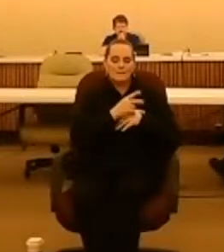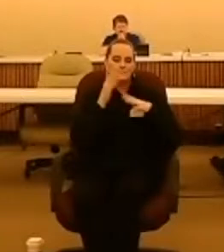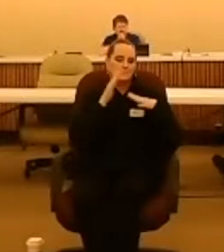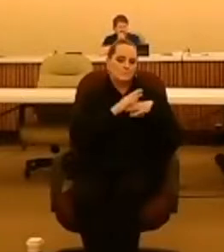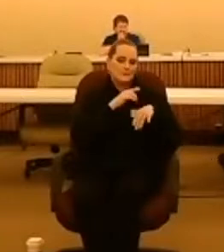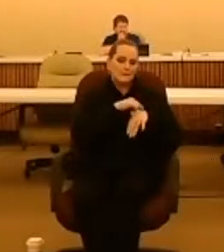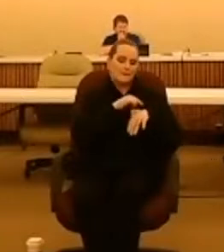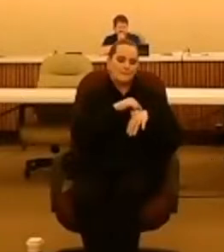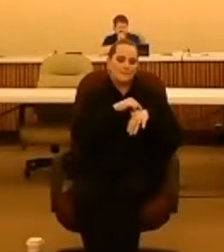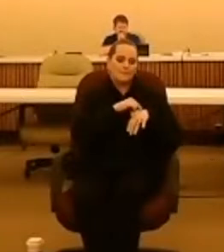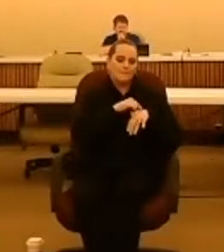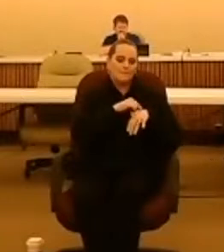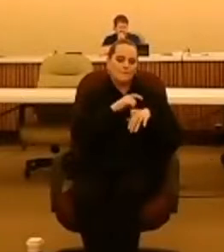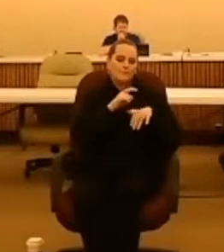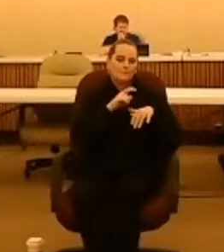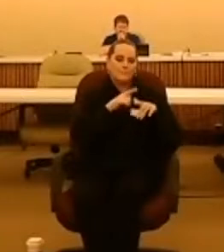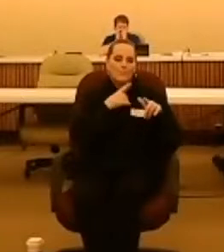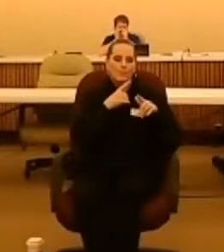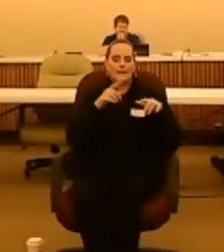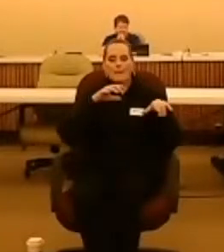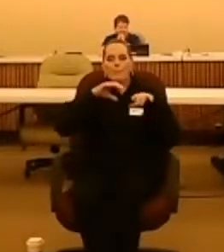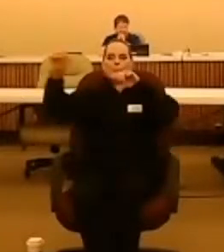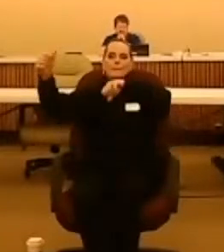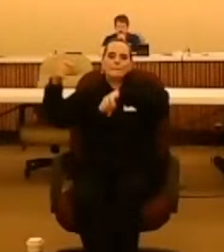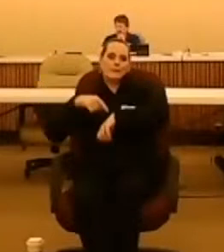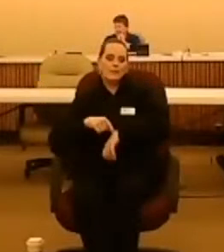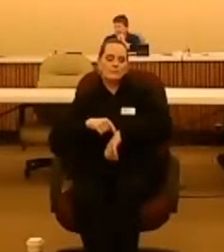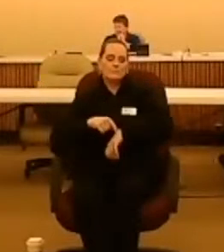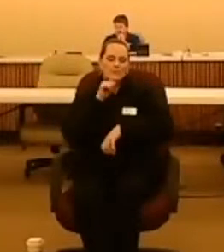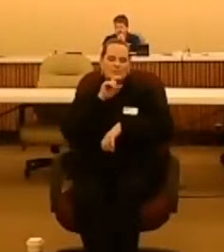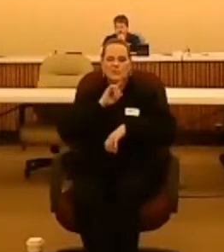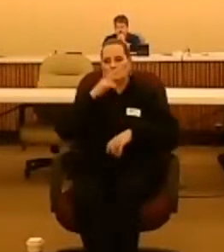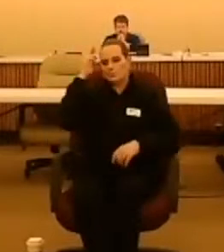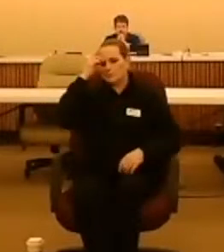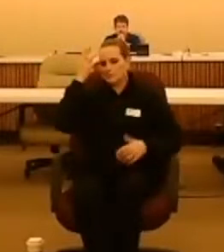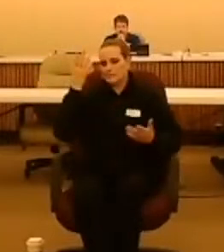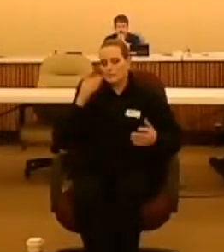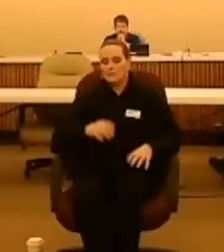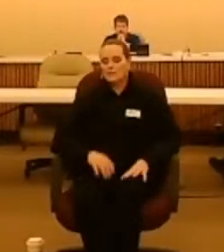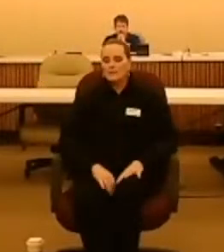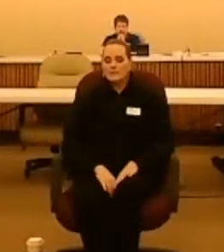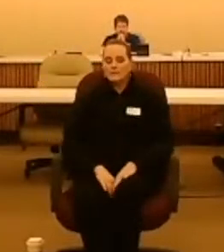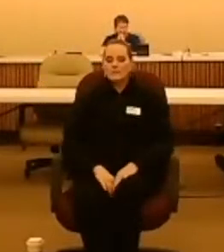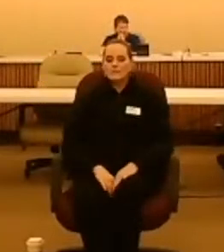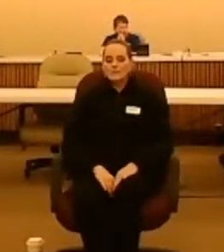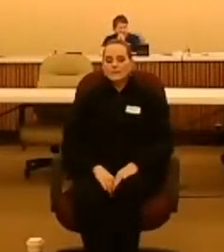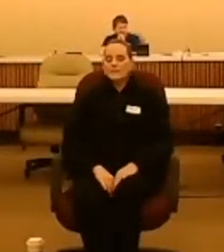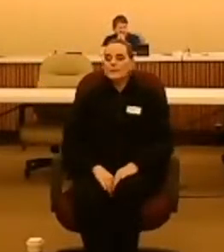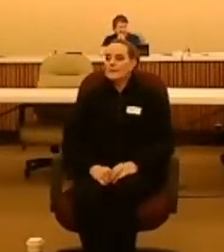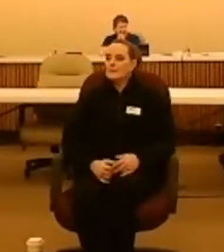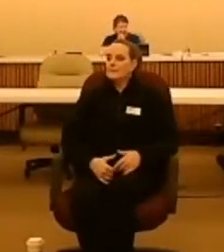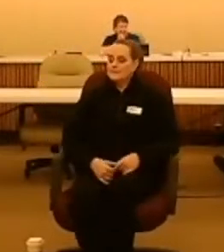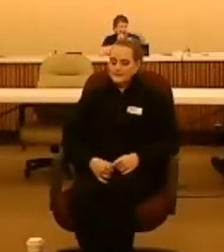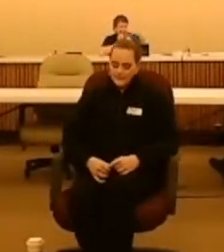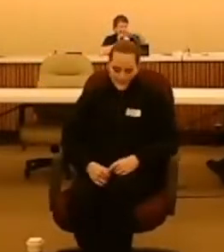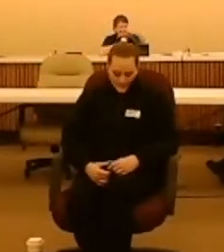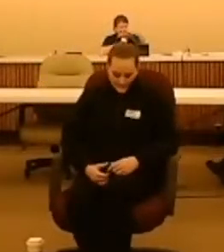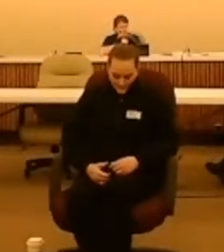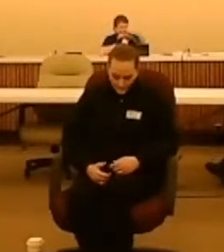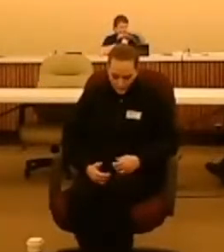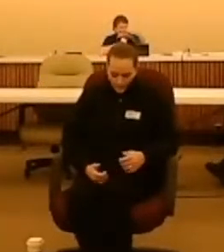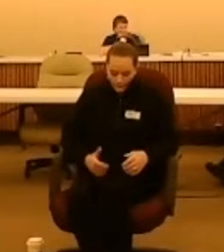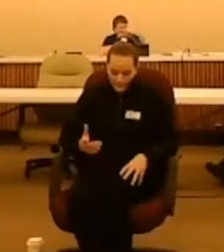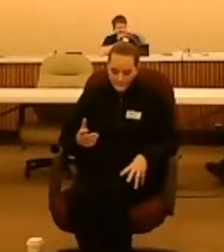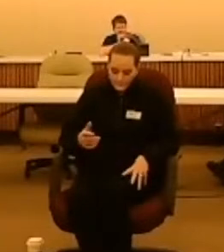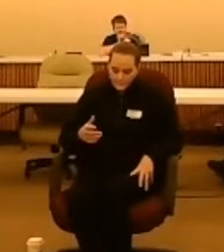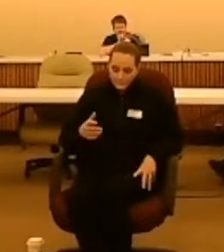than depart. I don't know what that means in terms of people's habits, but they all want to be home for dinner,